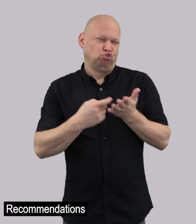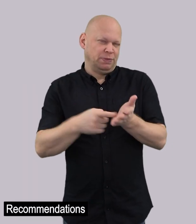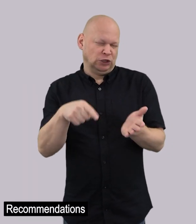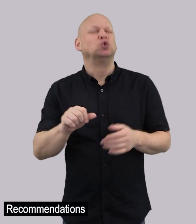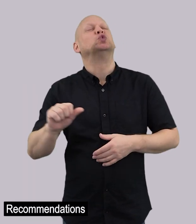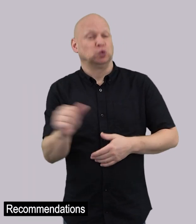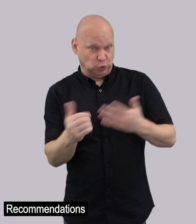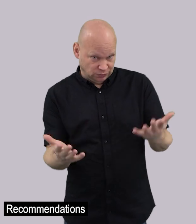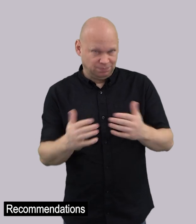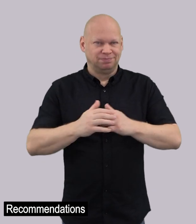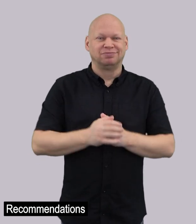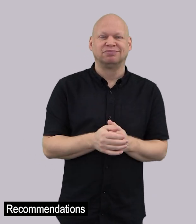Recommendations.